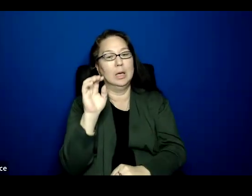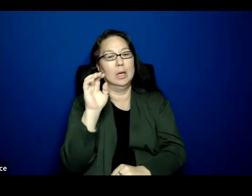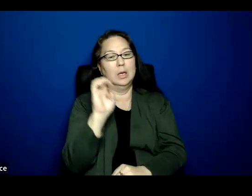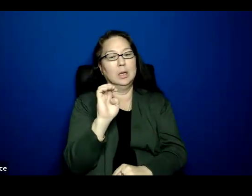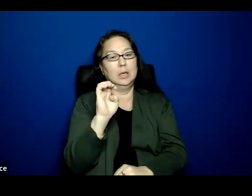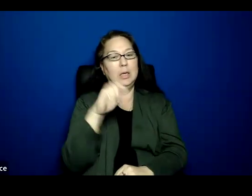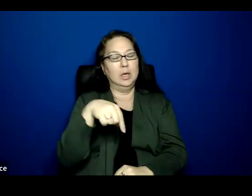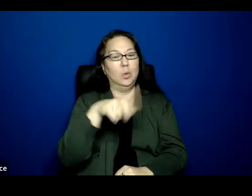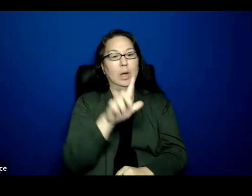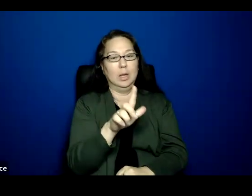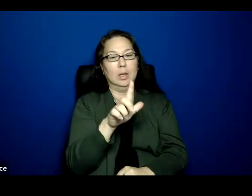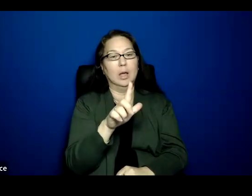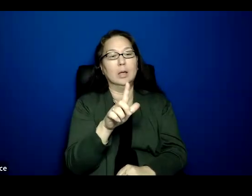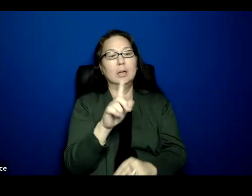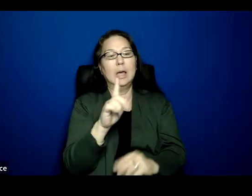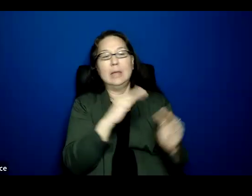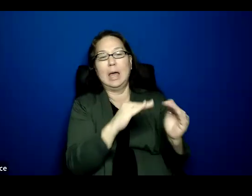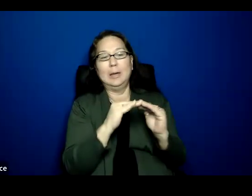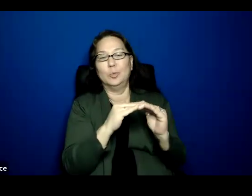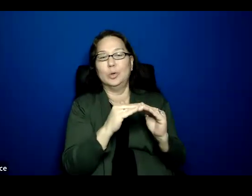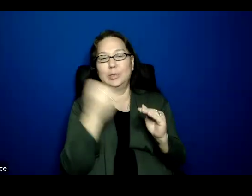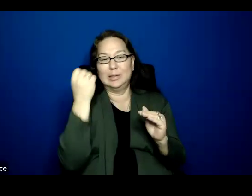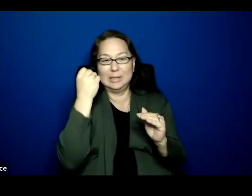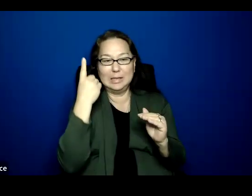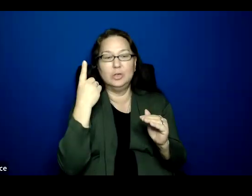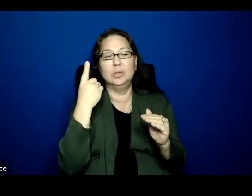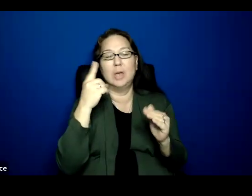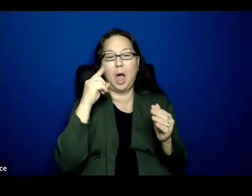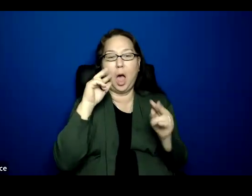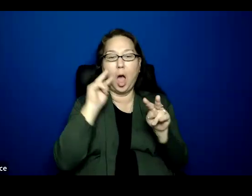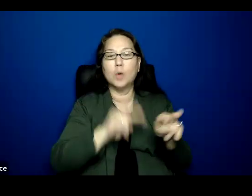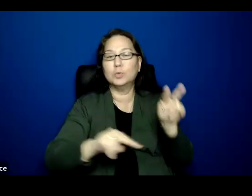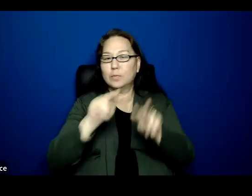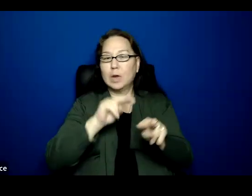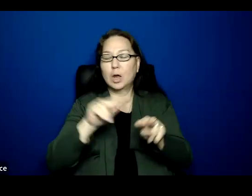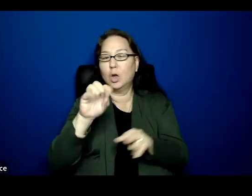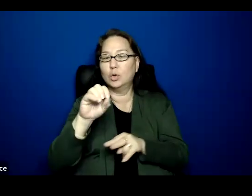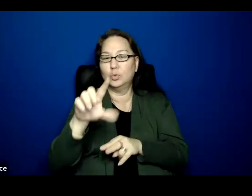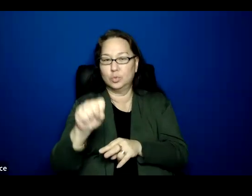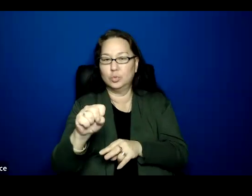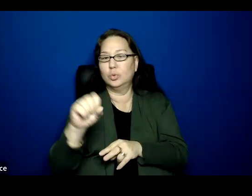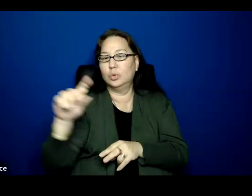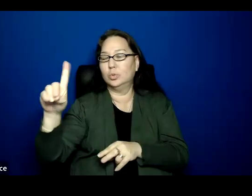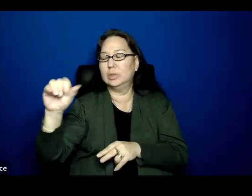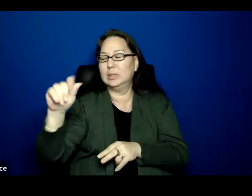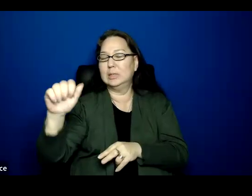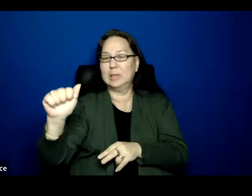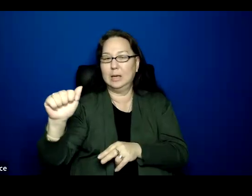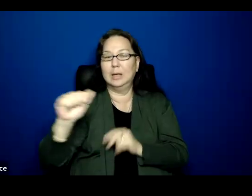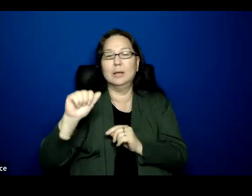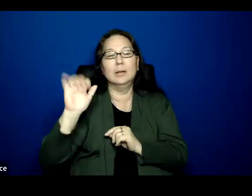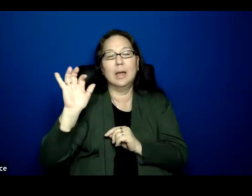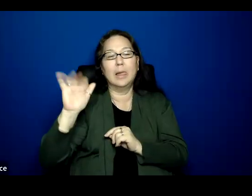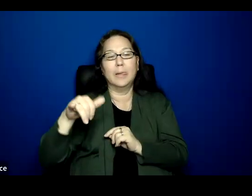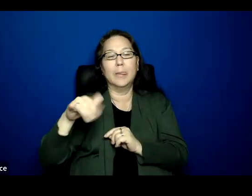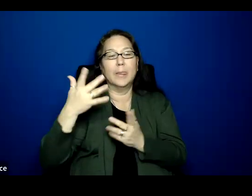literacy observation tool data, that informs how we move forward professionally. So if we're seeing certain places where